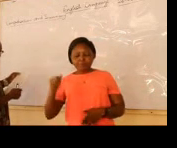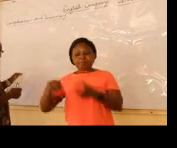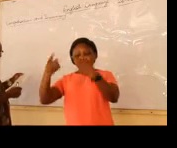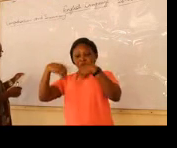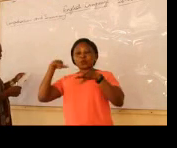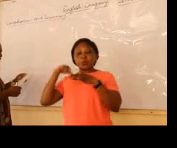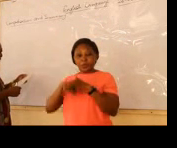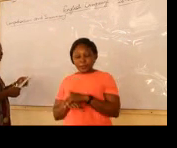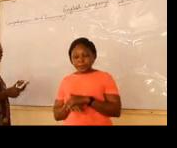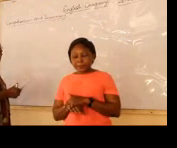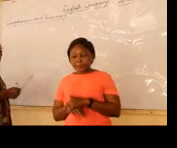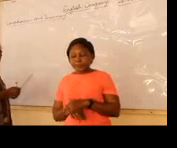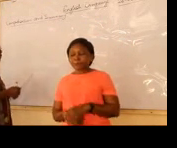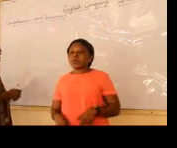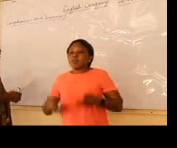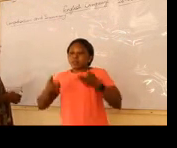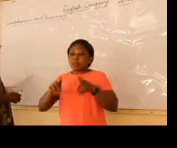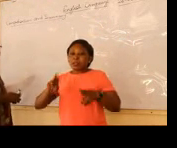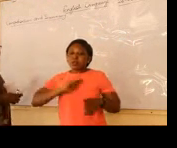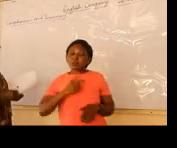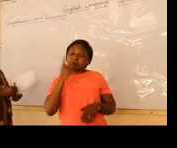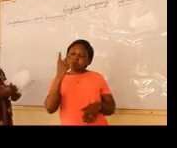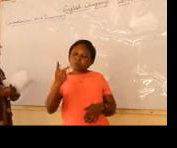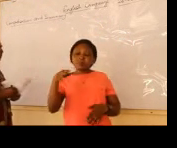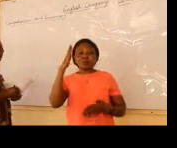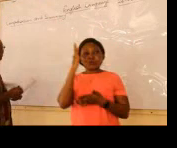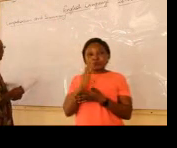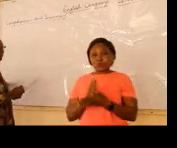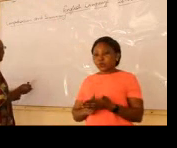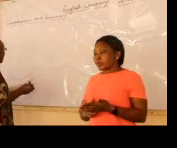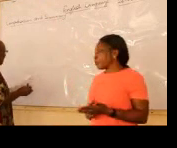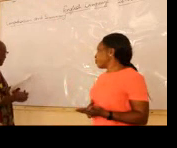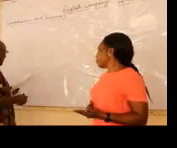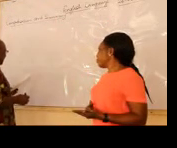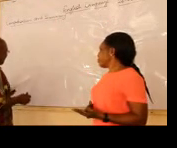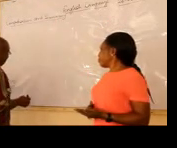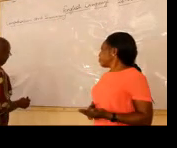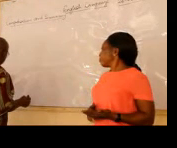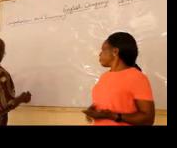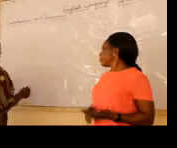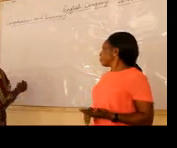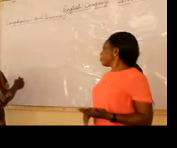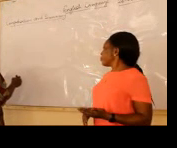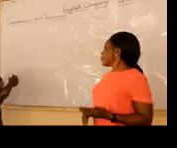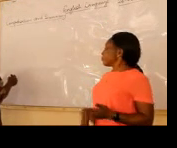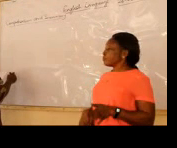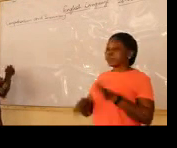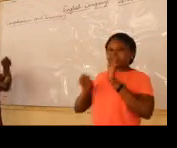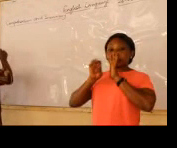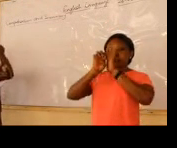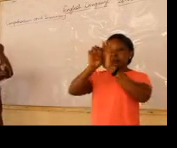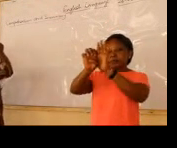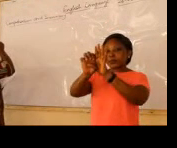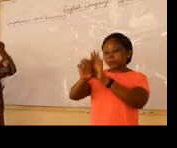Seriously. So let's look at this. Let's look at this example.